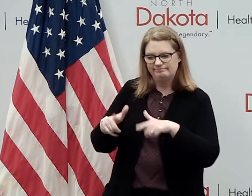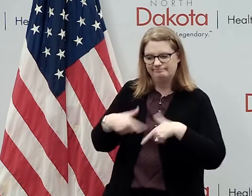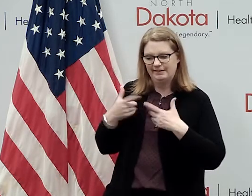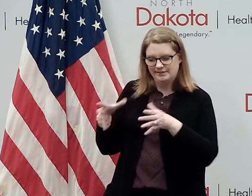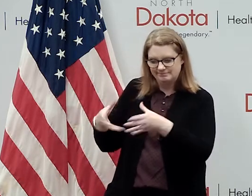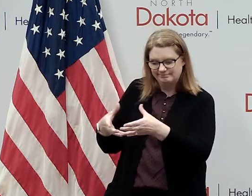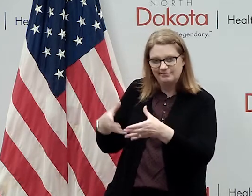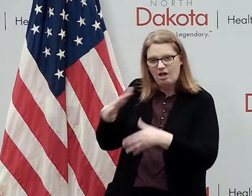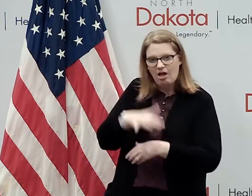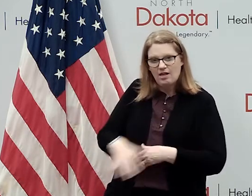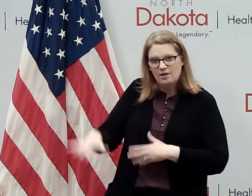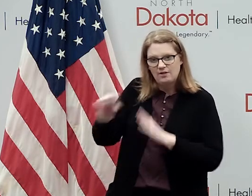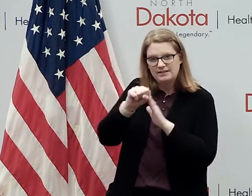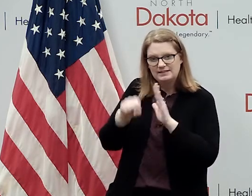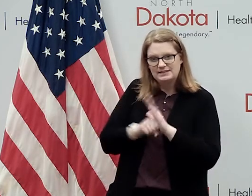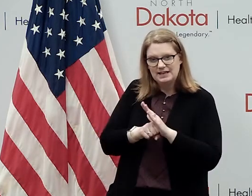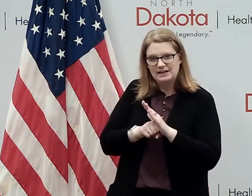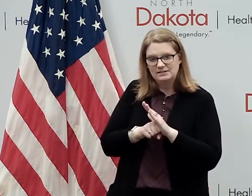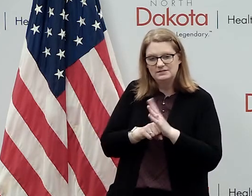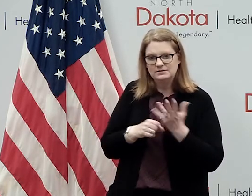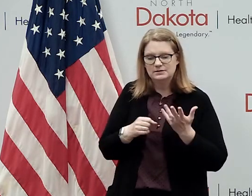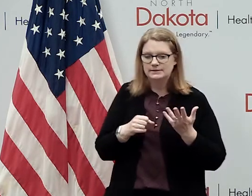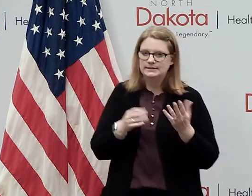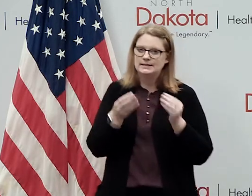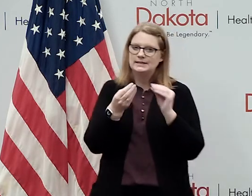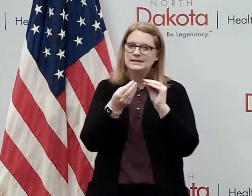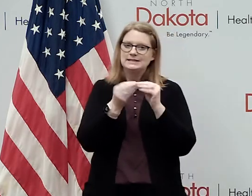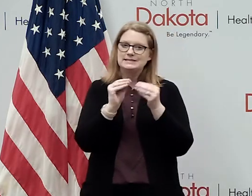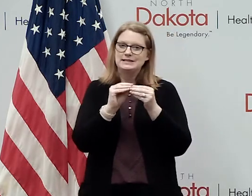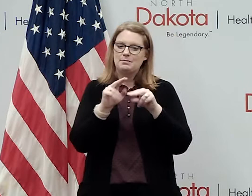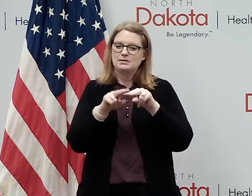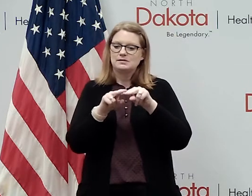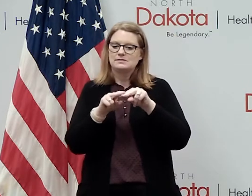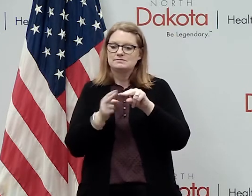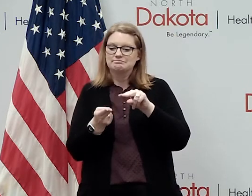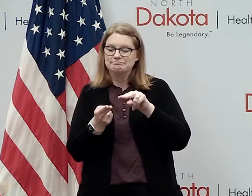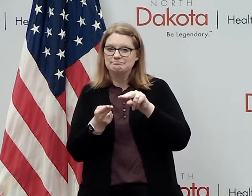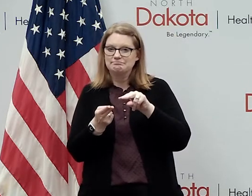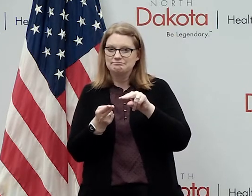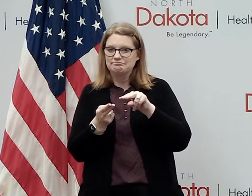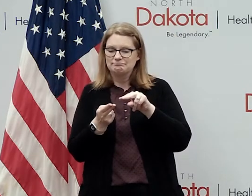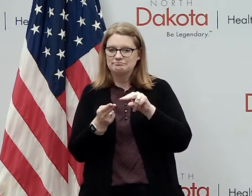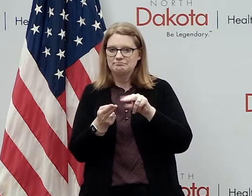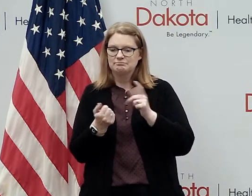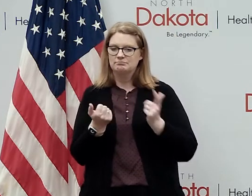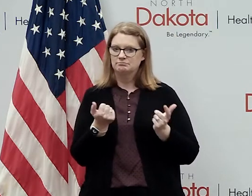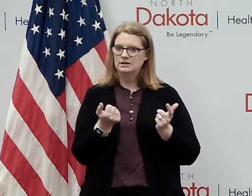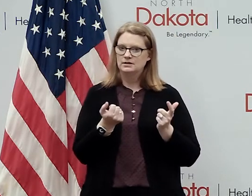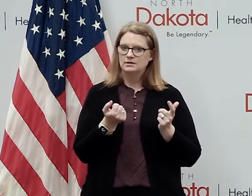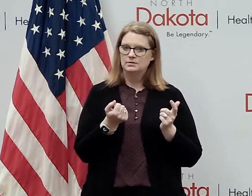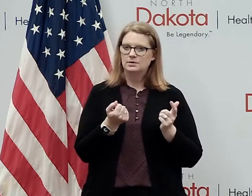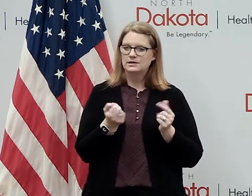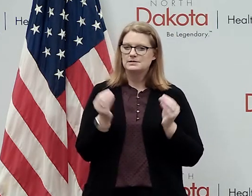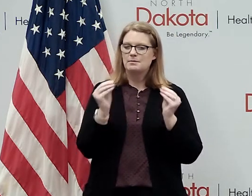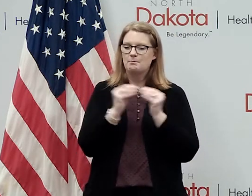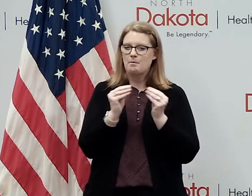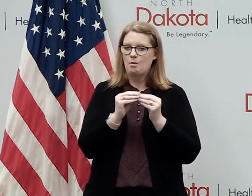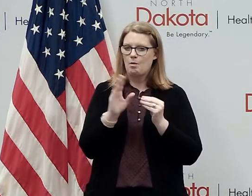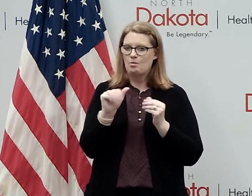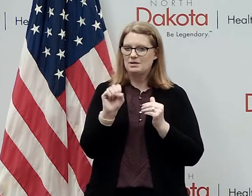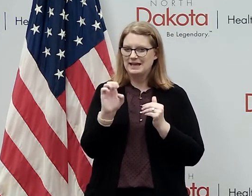talked about, again, these numbers are down just a slight amount from when I shared them last week, because we've had some more